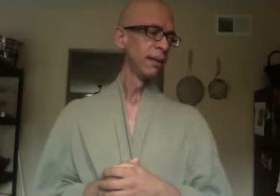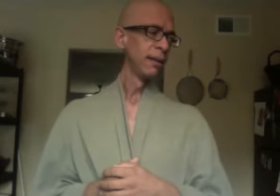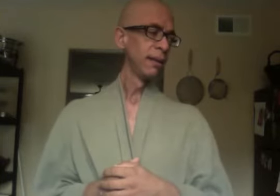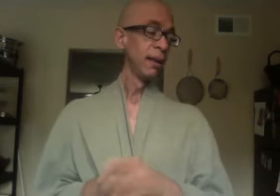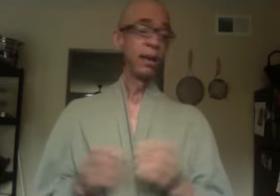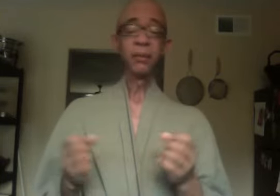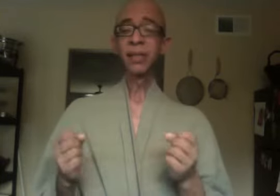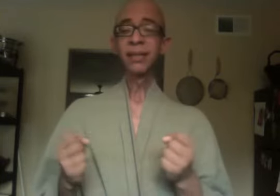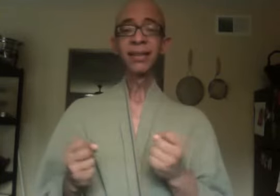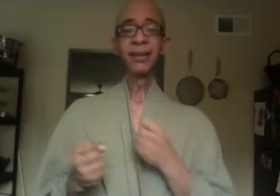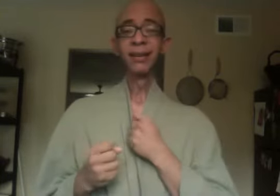And I'm just